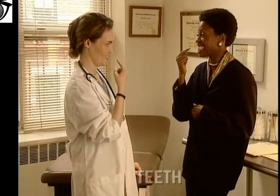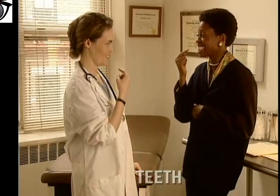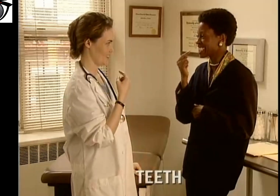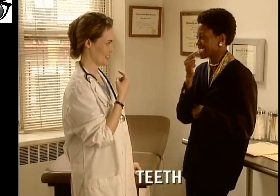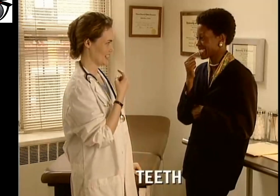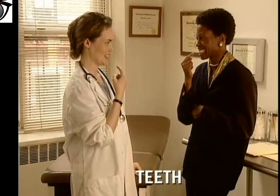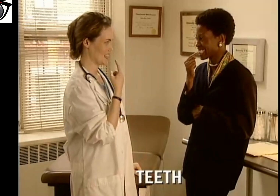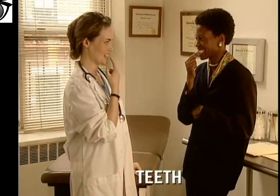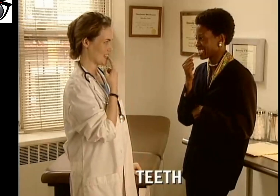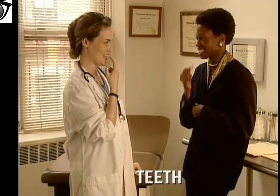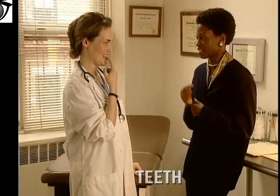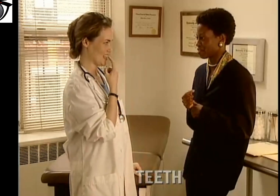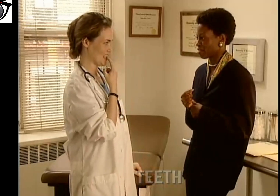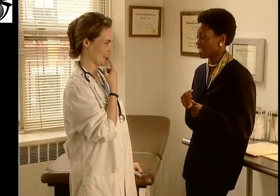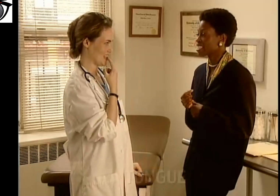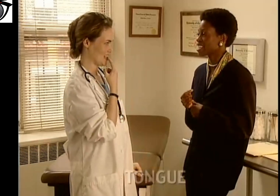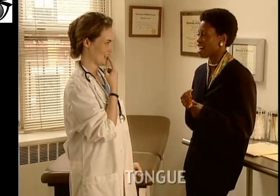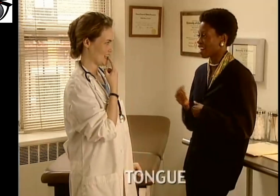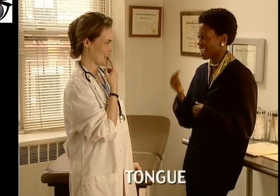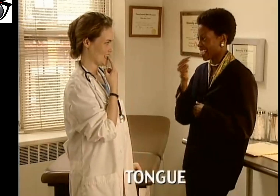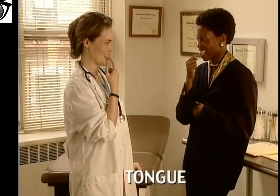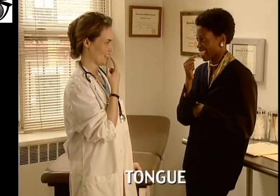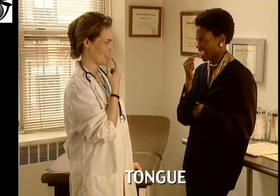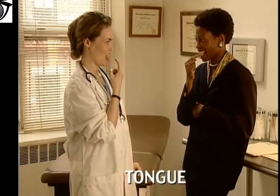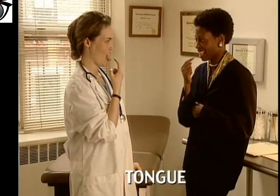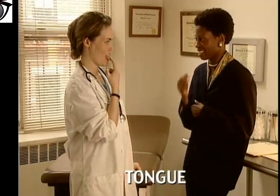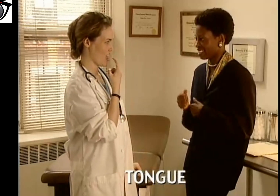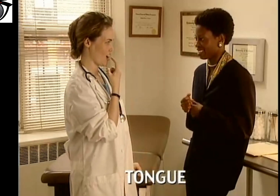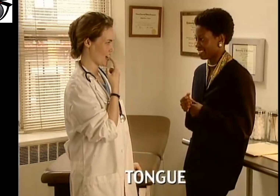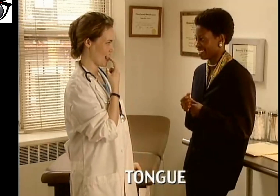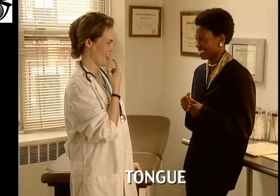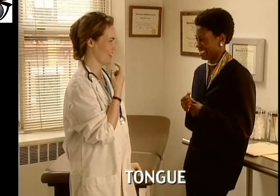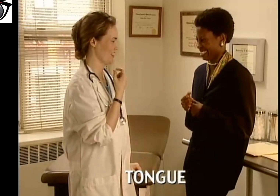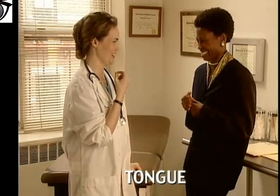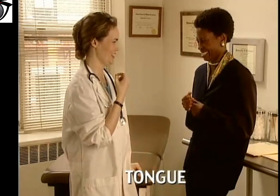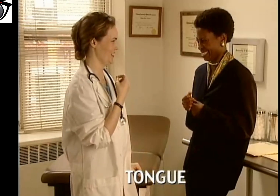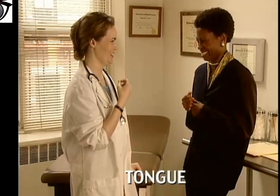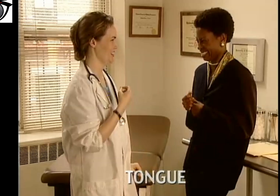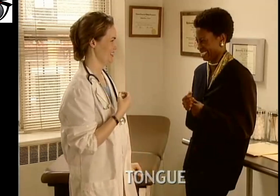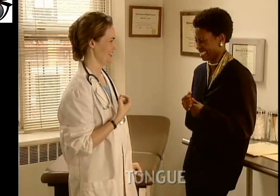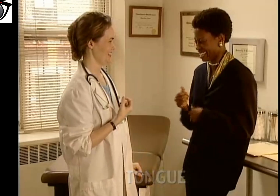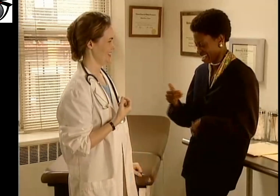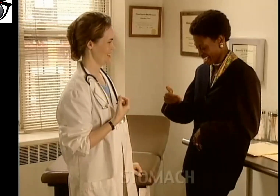Nose. Teeth. Teeth. Tongue. Tongue.